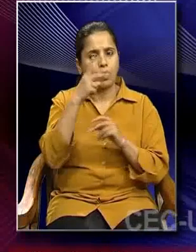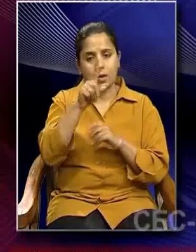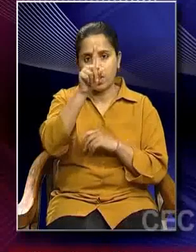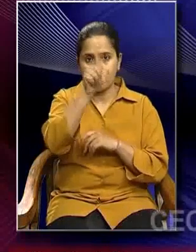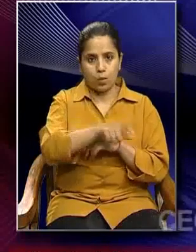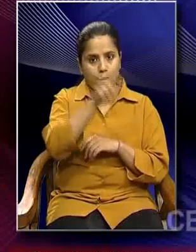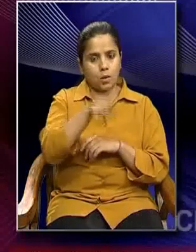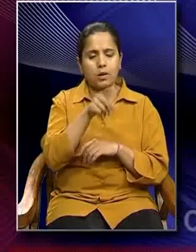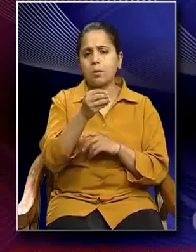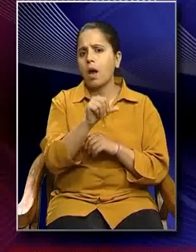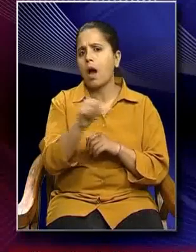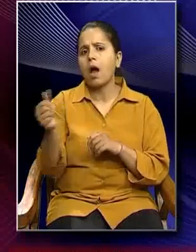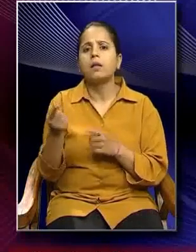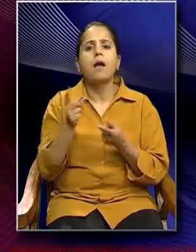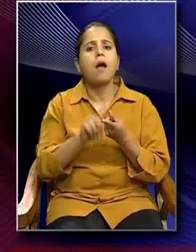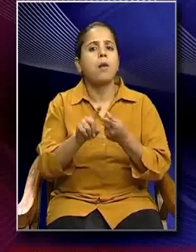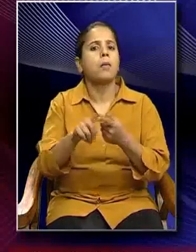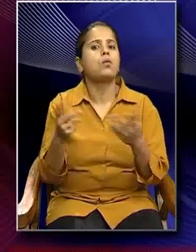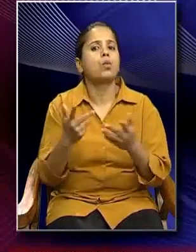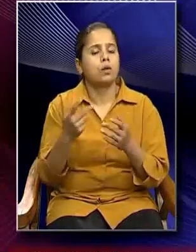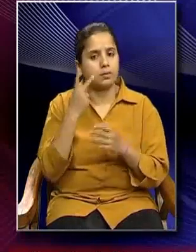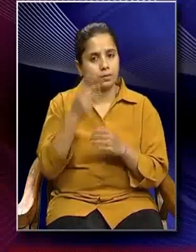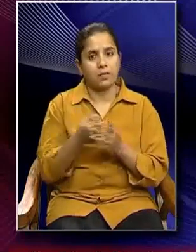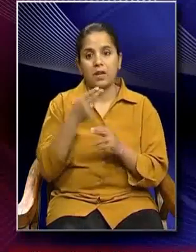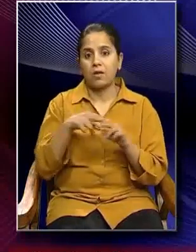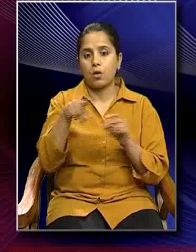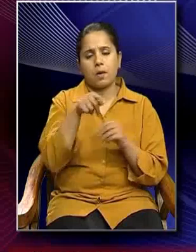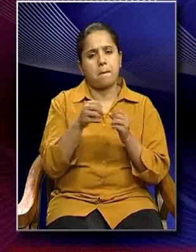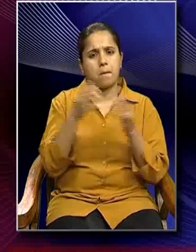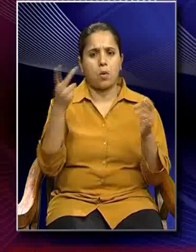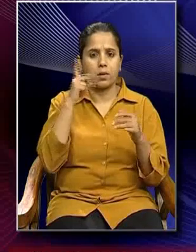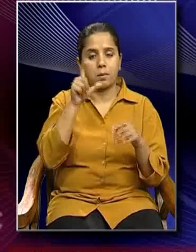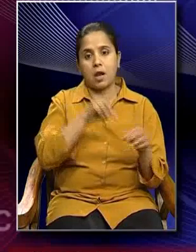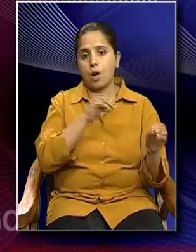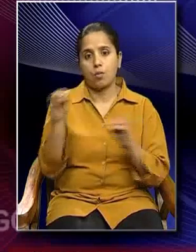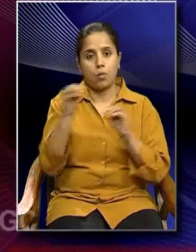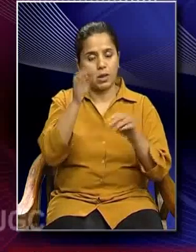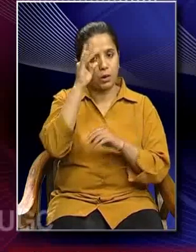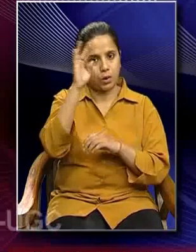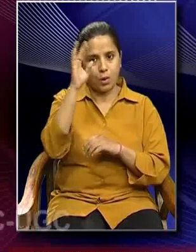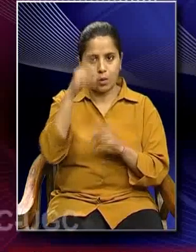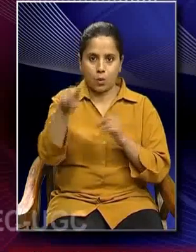level, what are the major consequences of migration? So if you look at most of these migration theories,